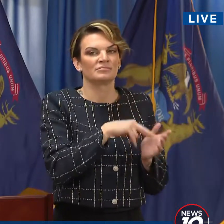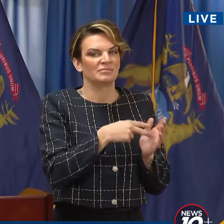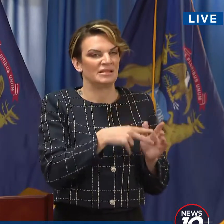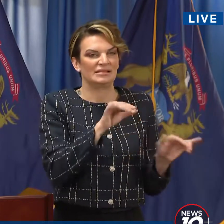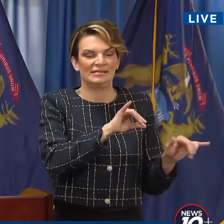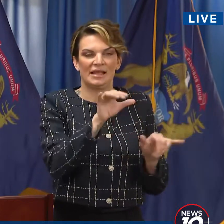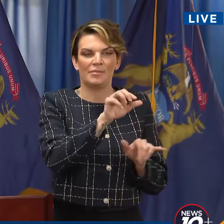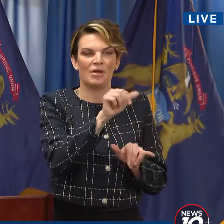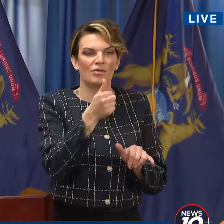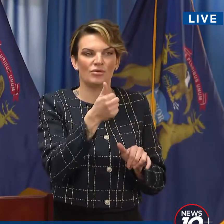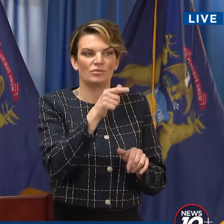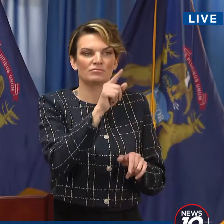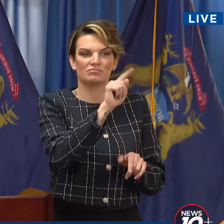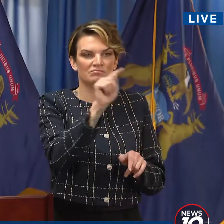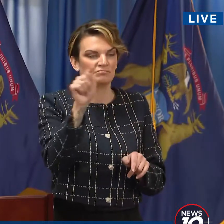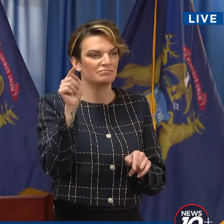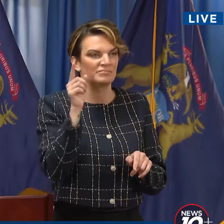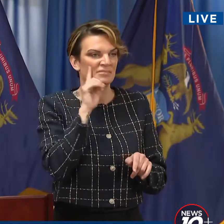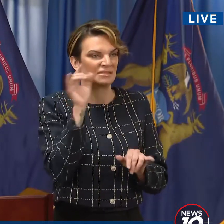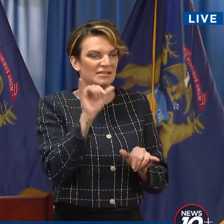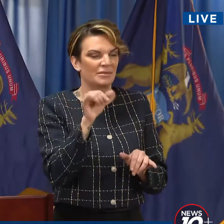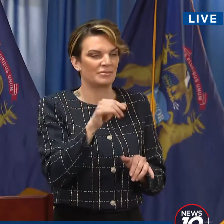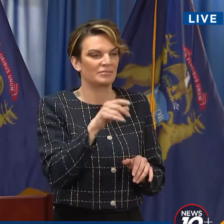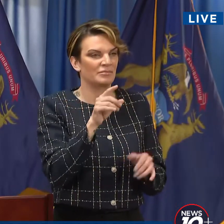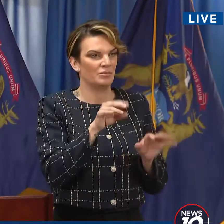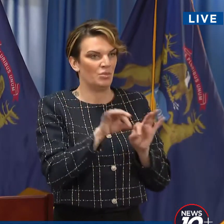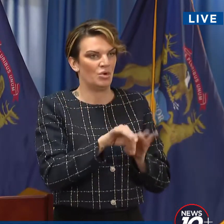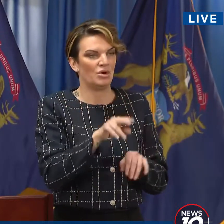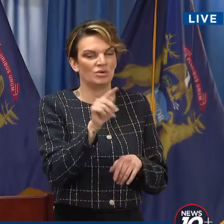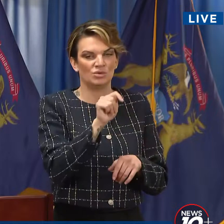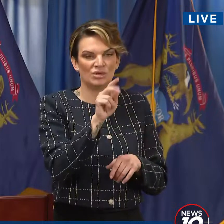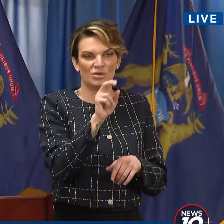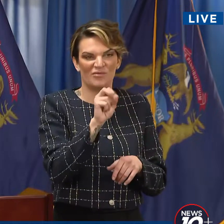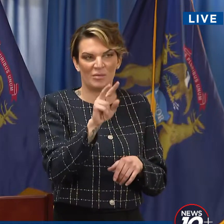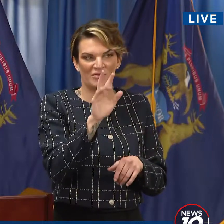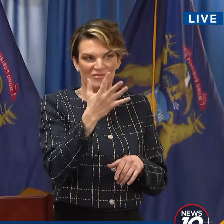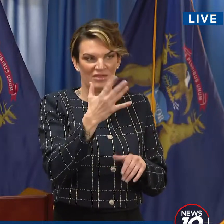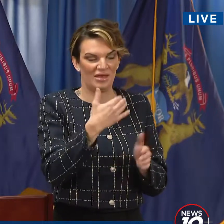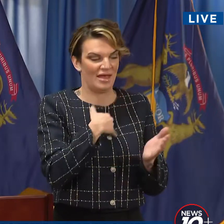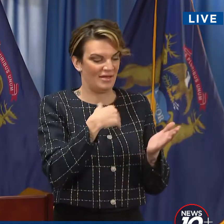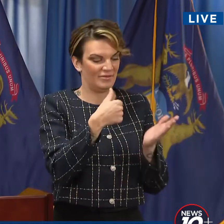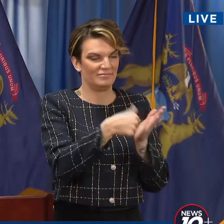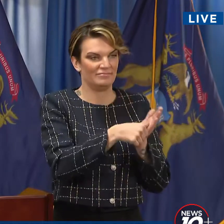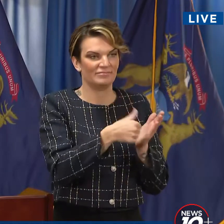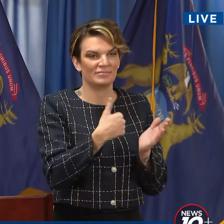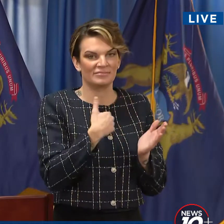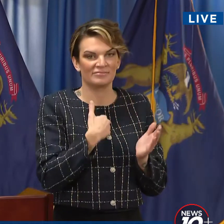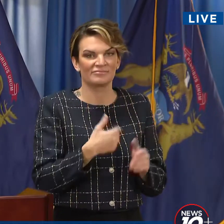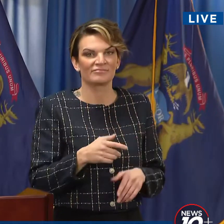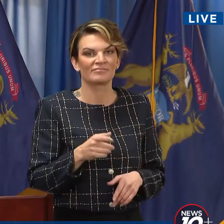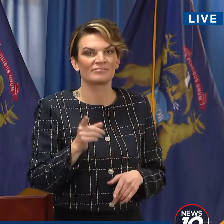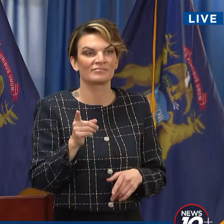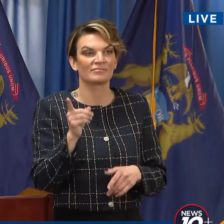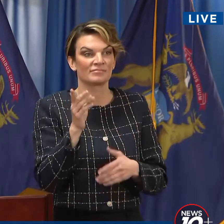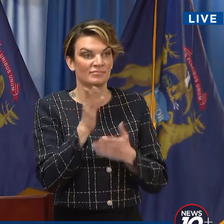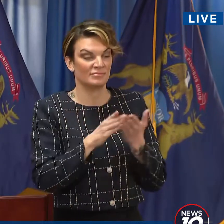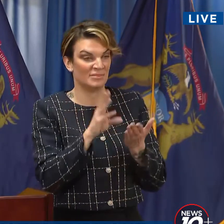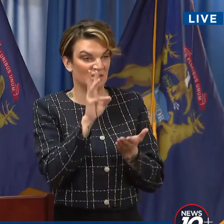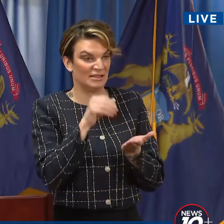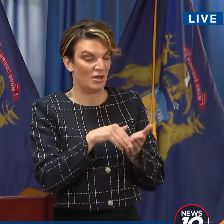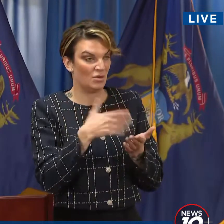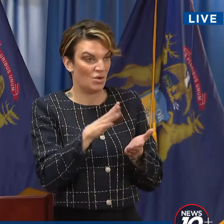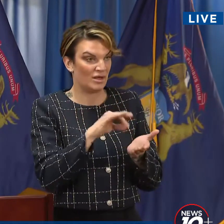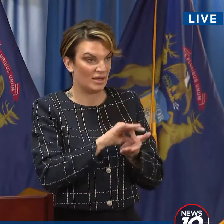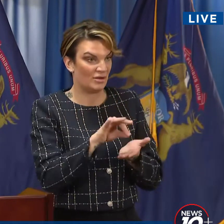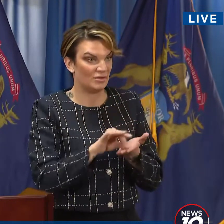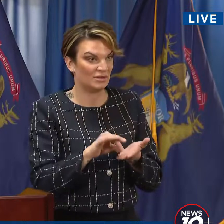long as they're postmarked by Tuesday, November 5th, they will count. Could some of these 6,000 already be counted? My understanding